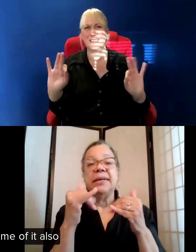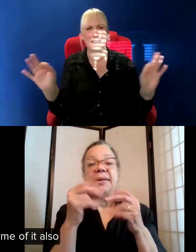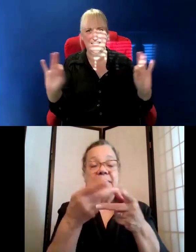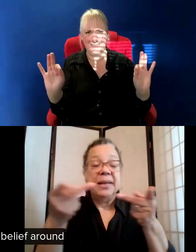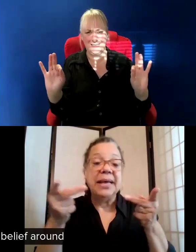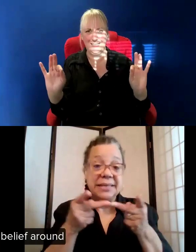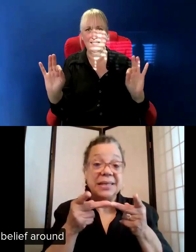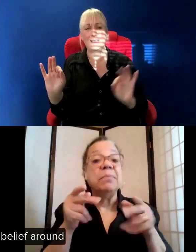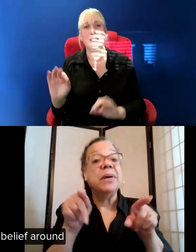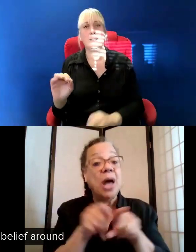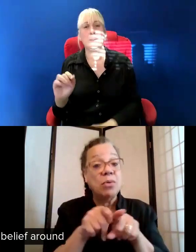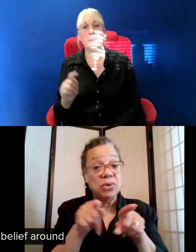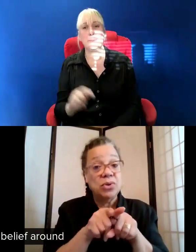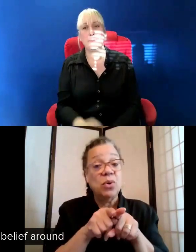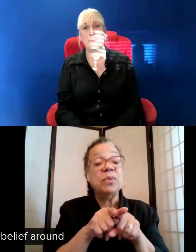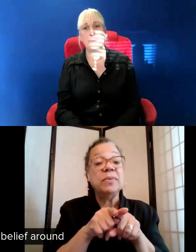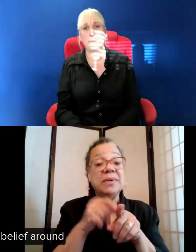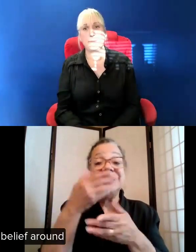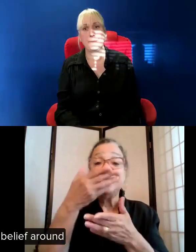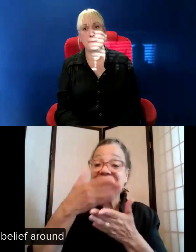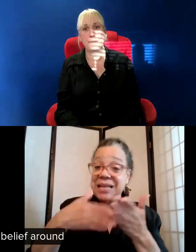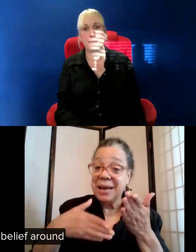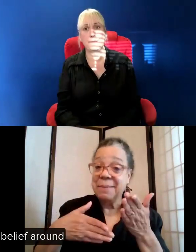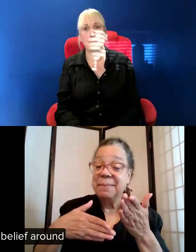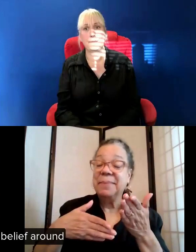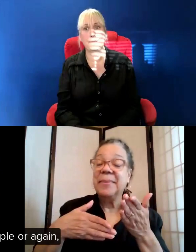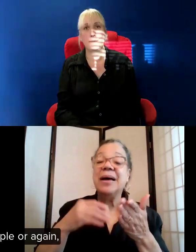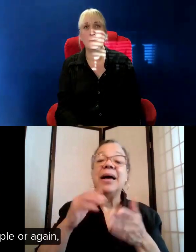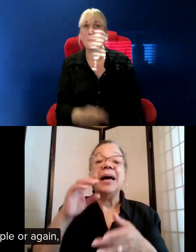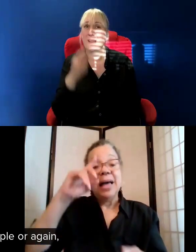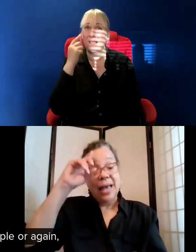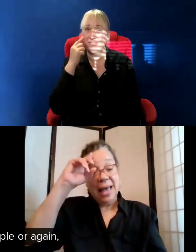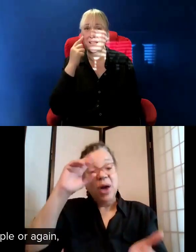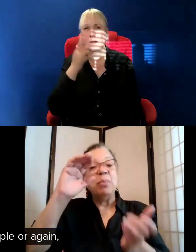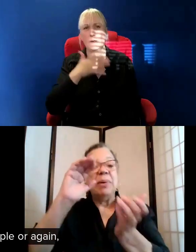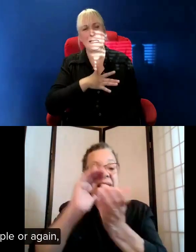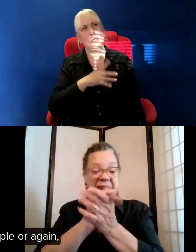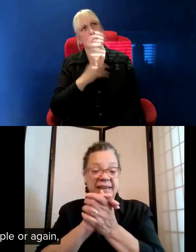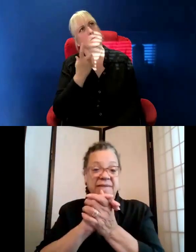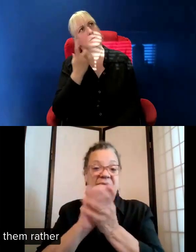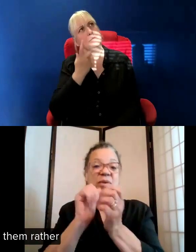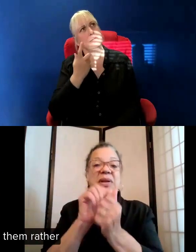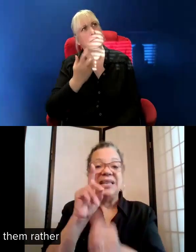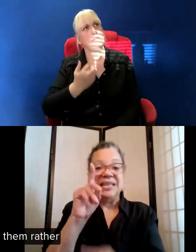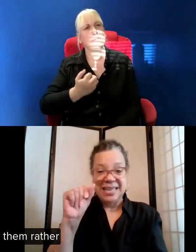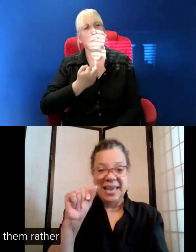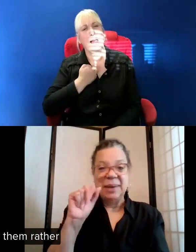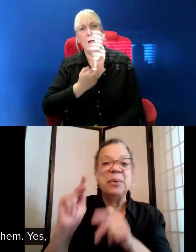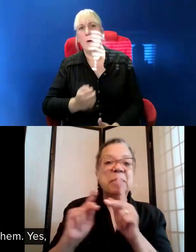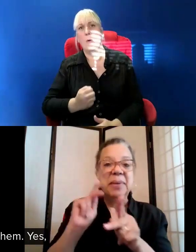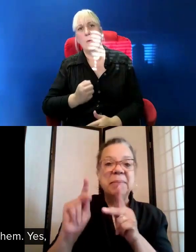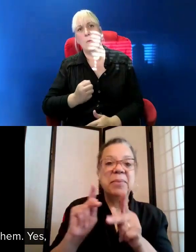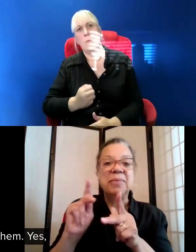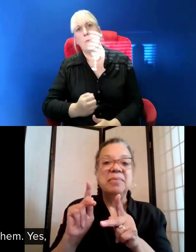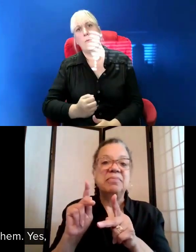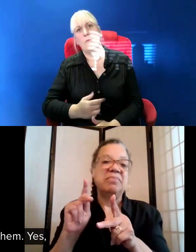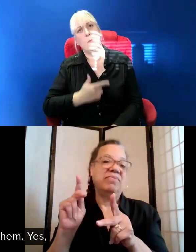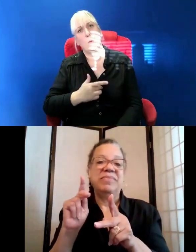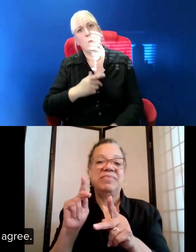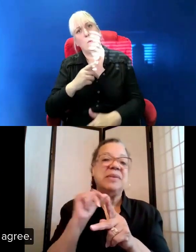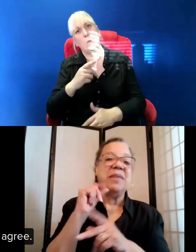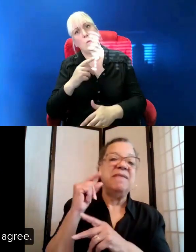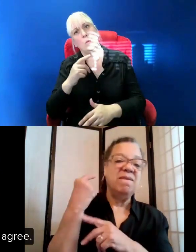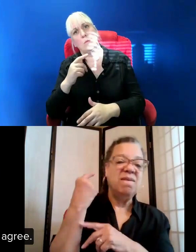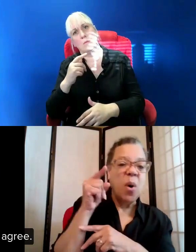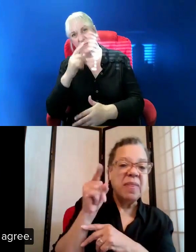some of it also speaks to our belief around disabled people, or again, designing for them rather than with them.